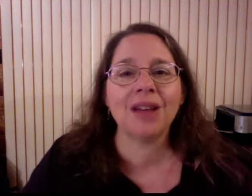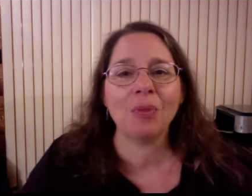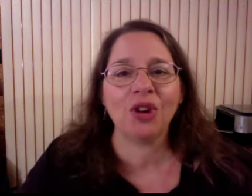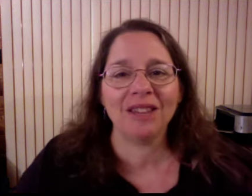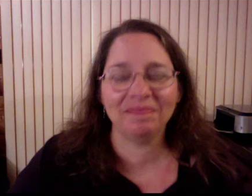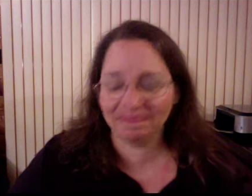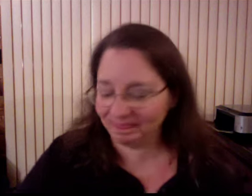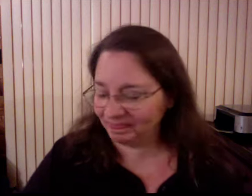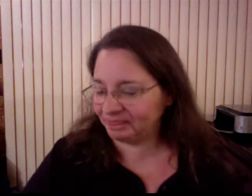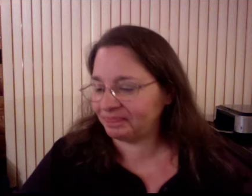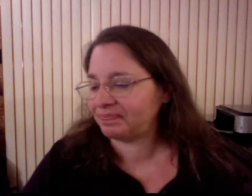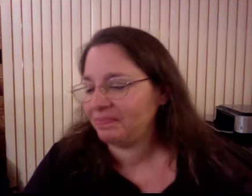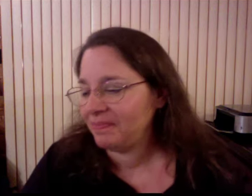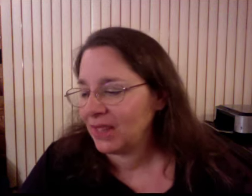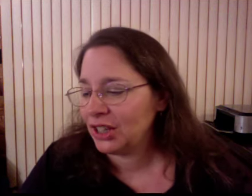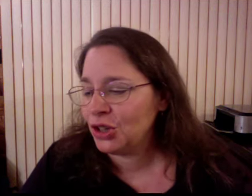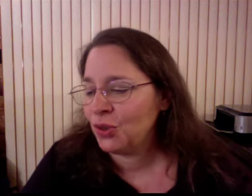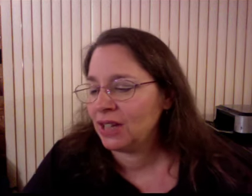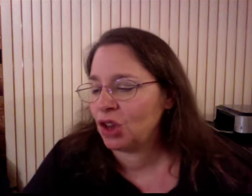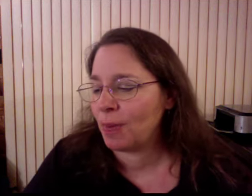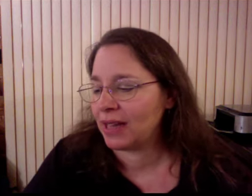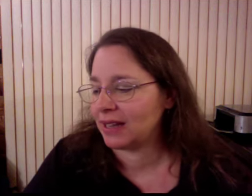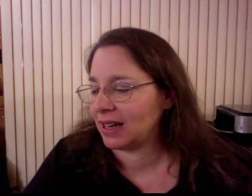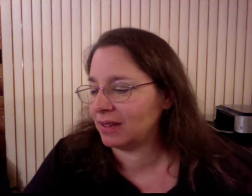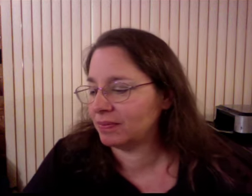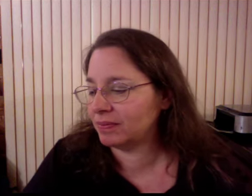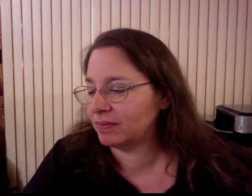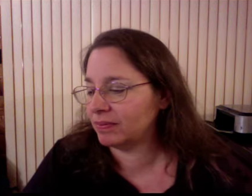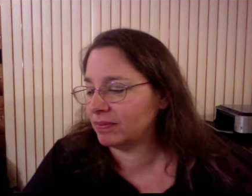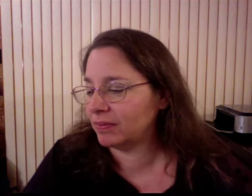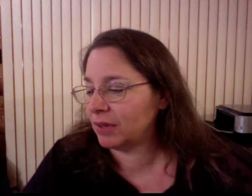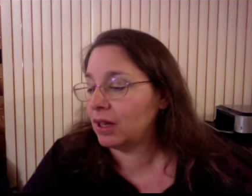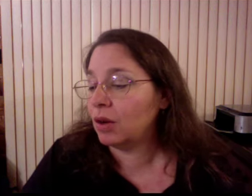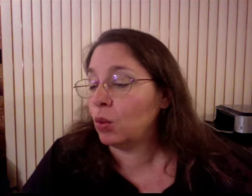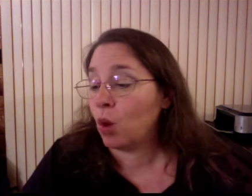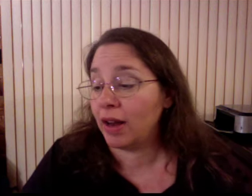summary. Two things are basic. One,